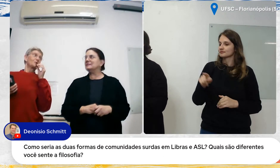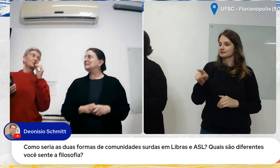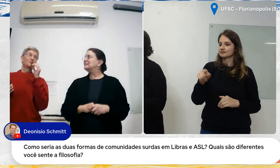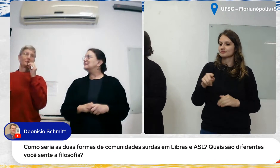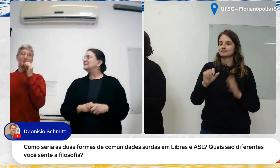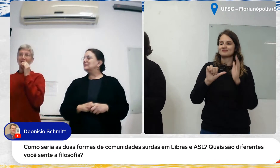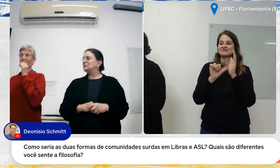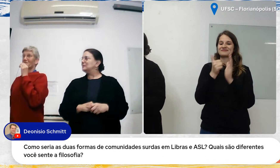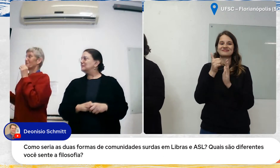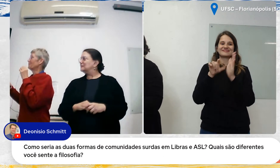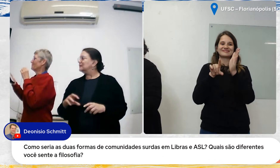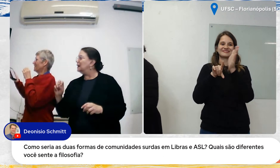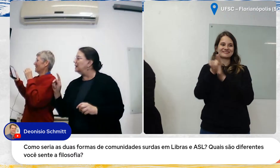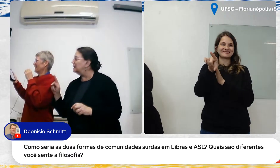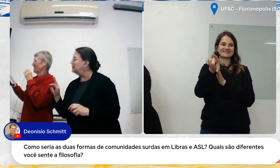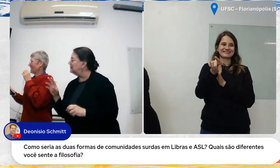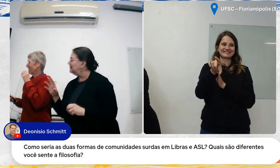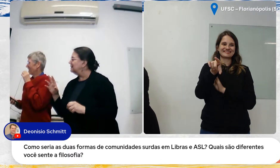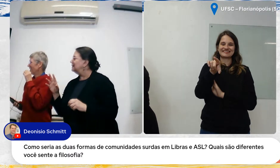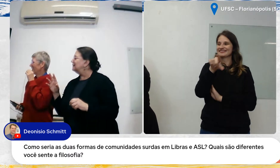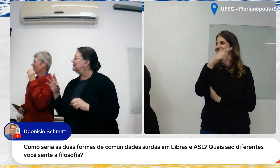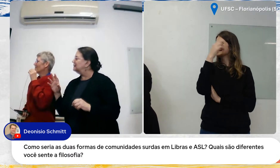first question from Dionysian.